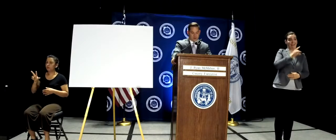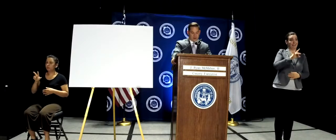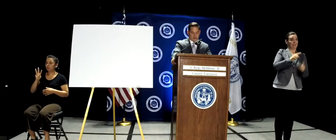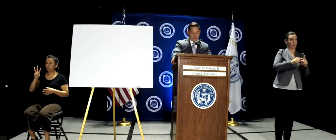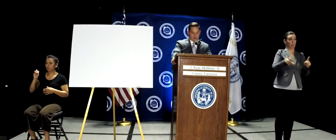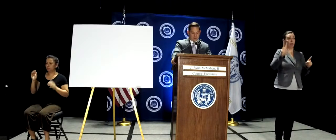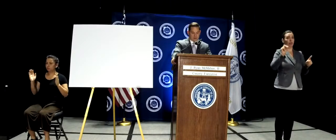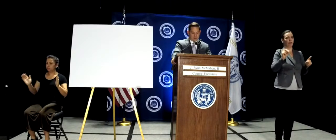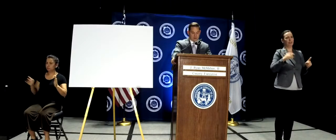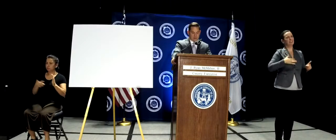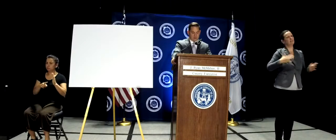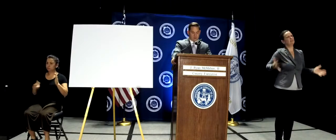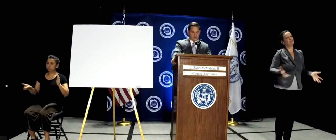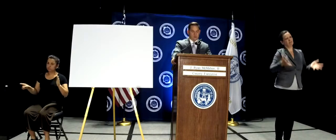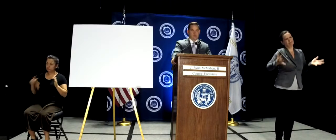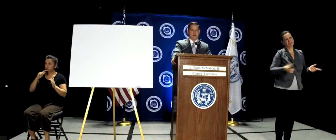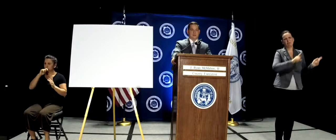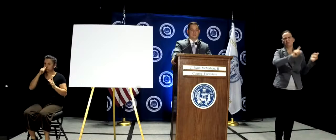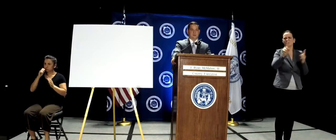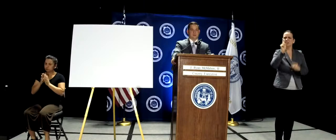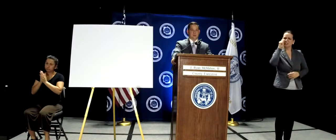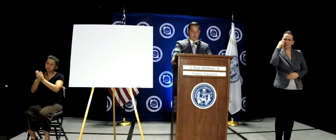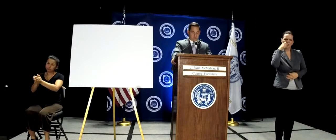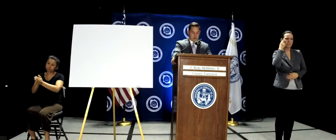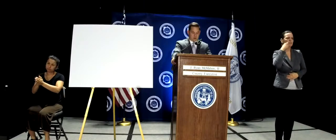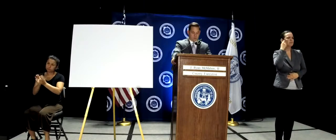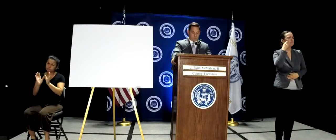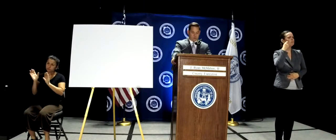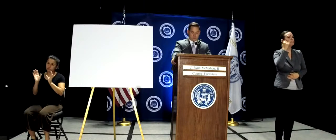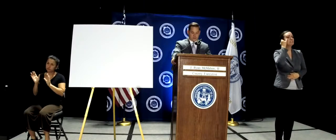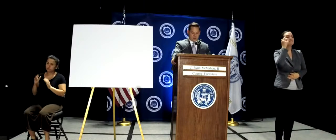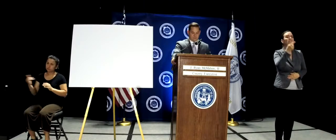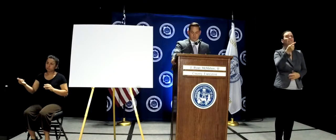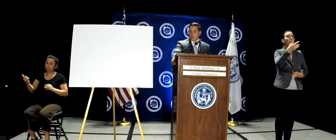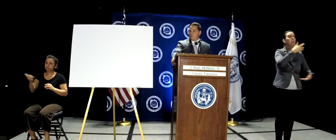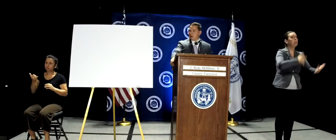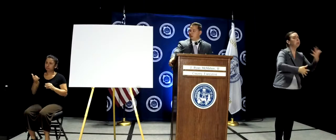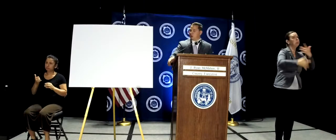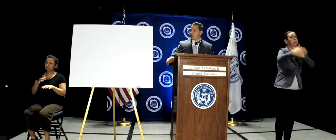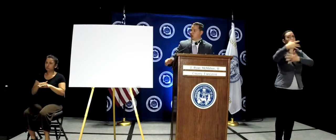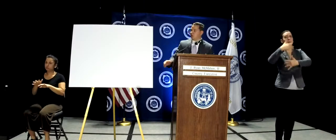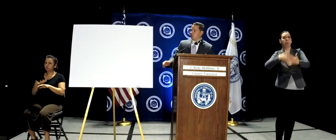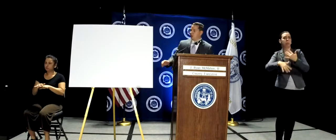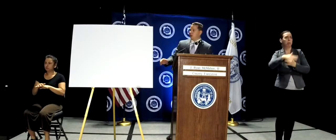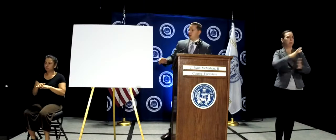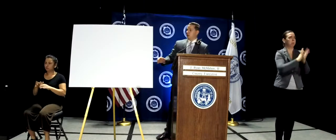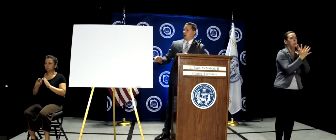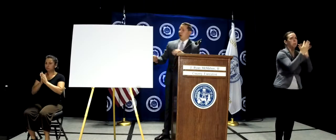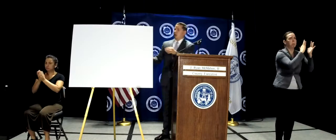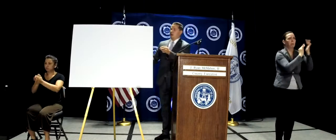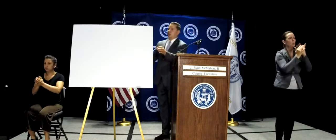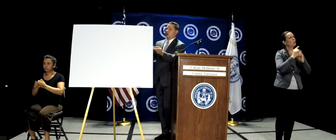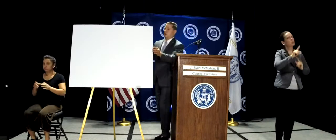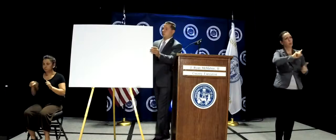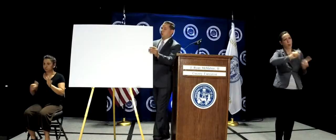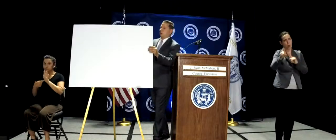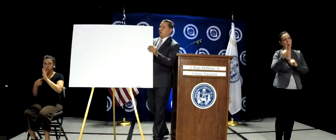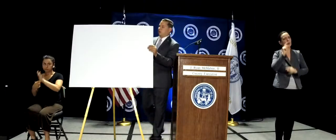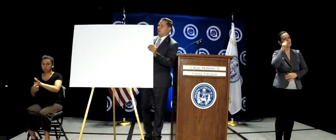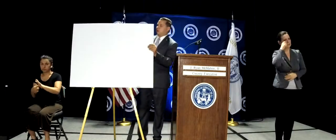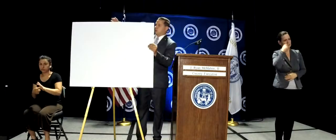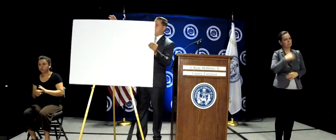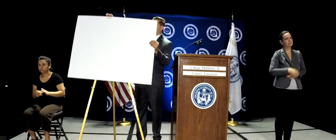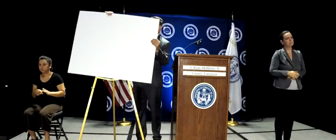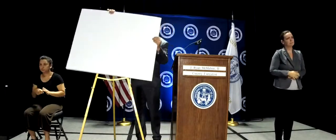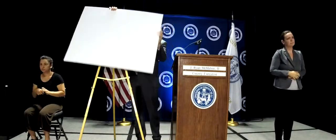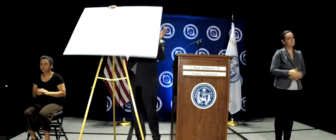if you've had increased social activity over a period of time. But I did want to show everybody what